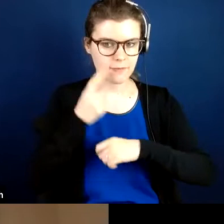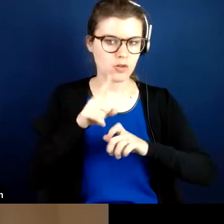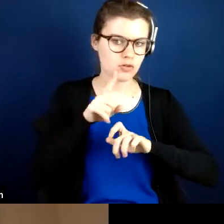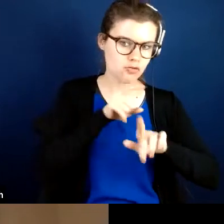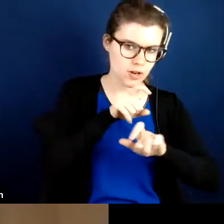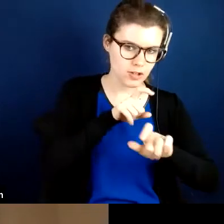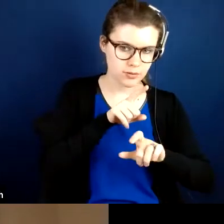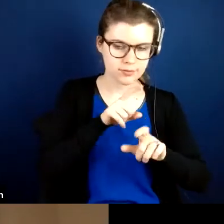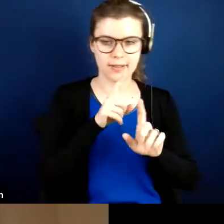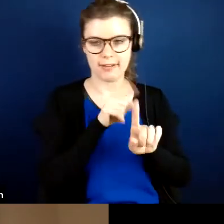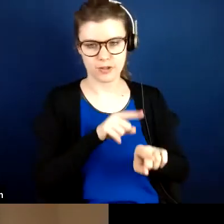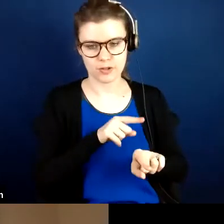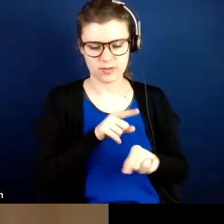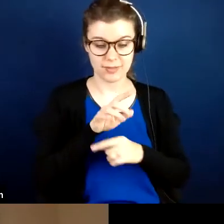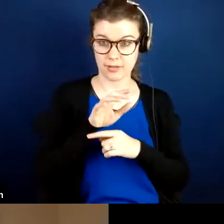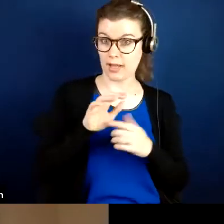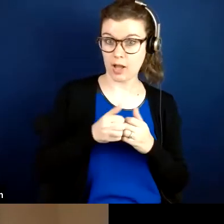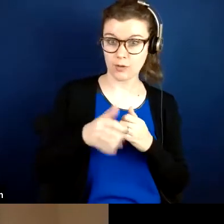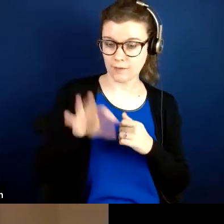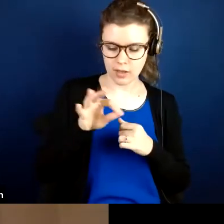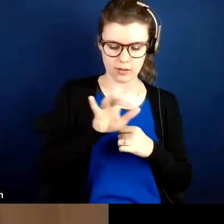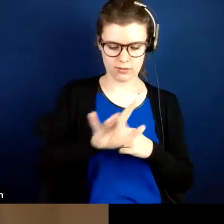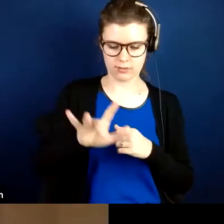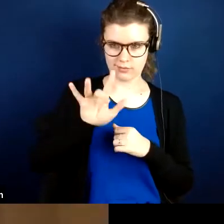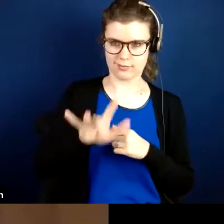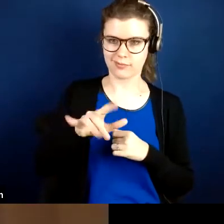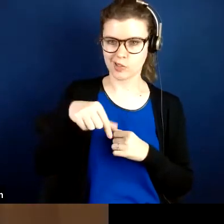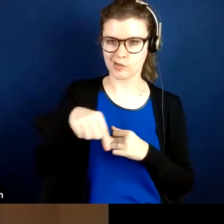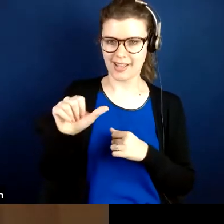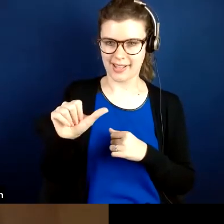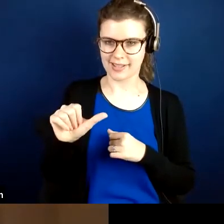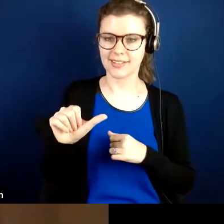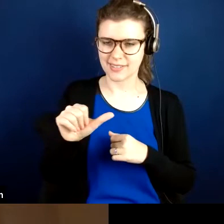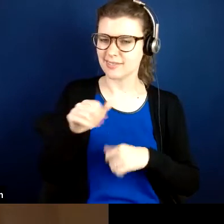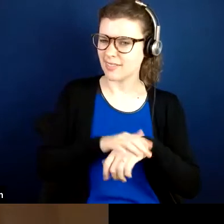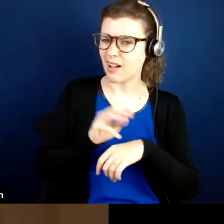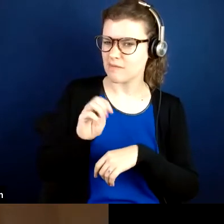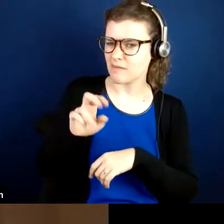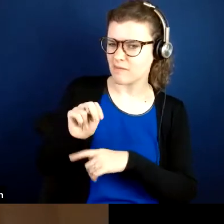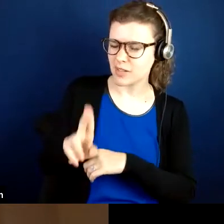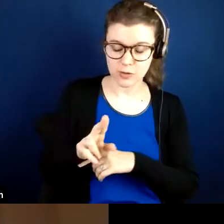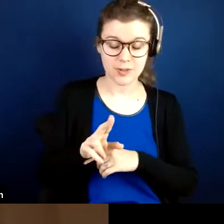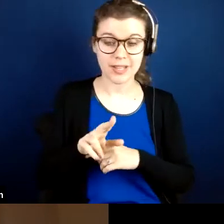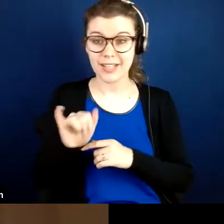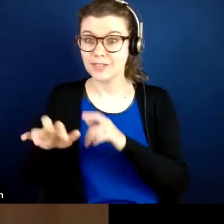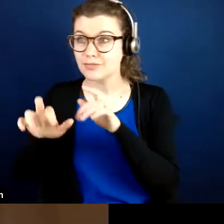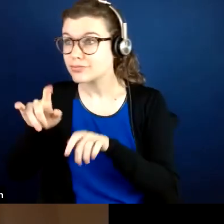menu bar. Please only submit questions there as they may get lost in the chat.